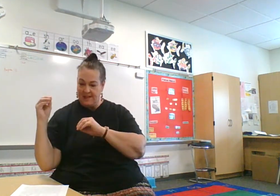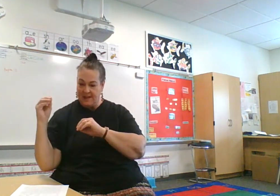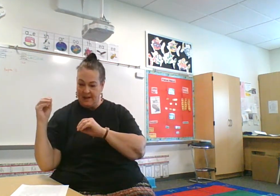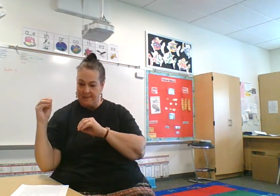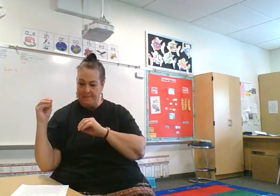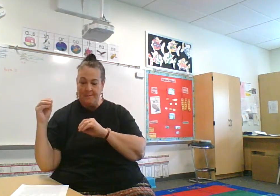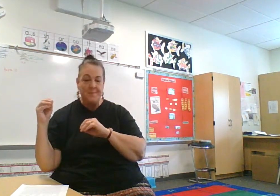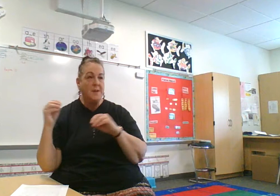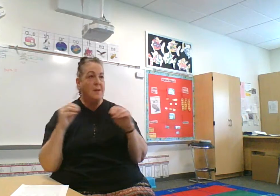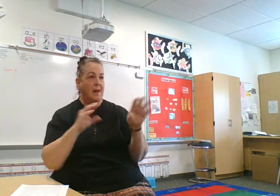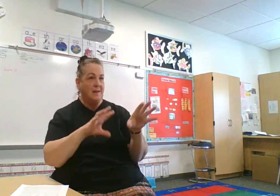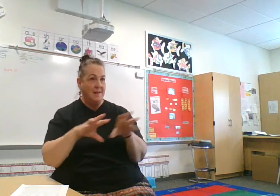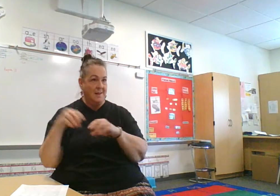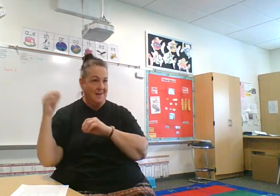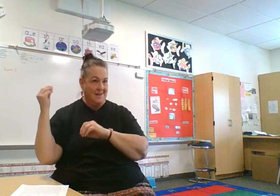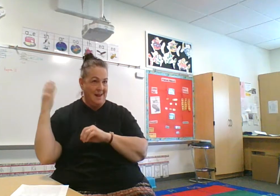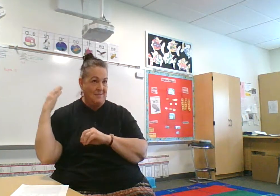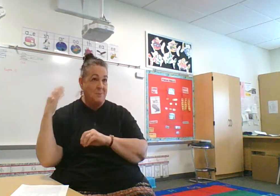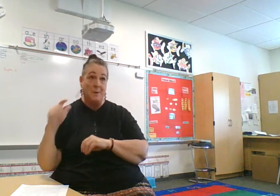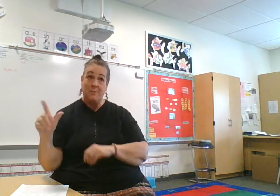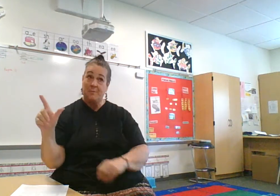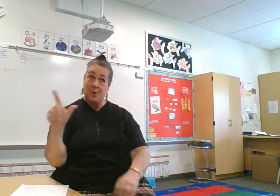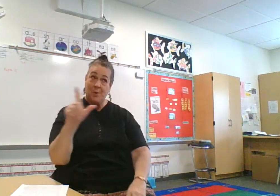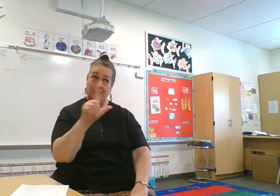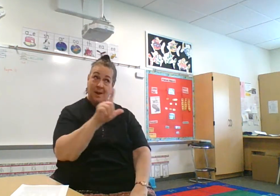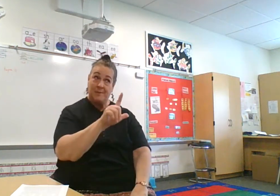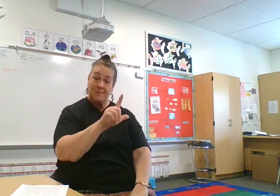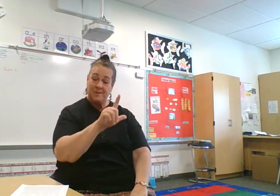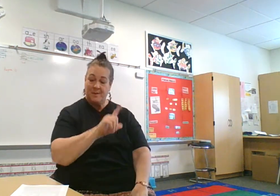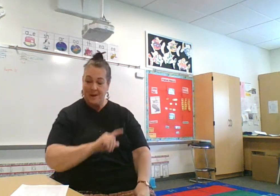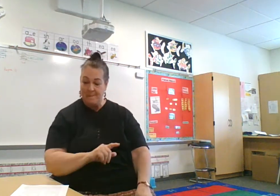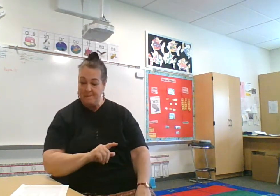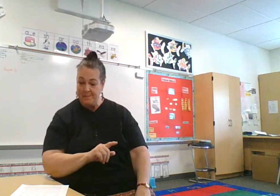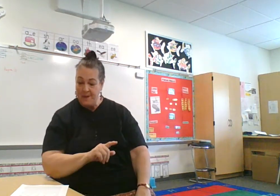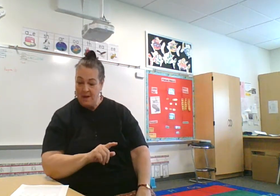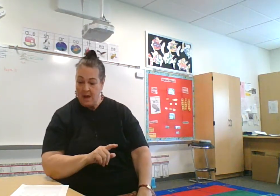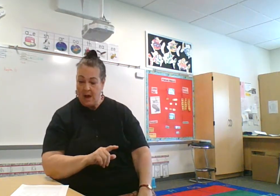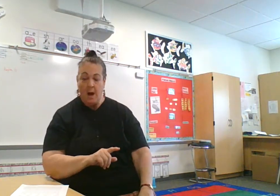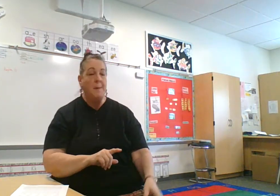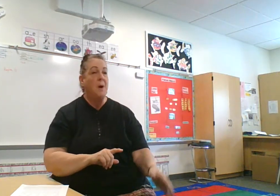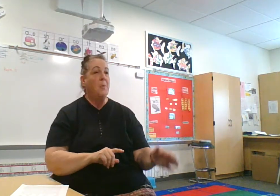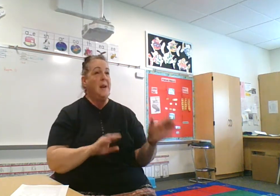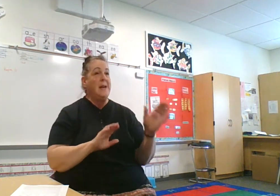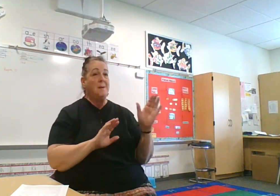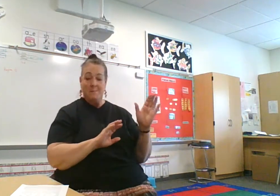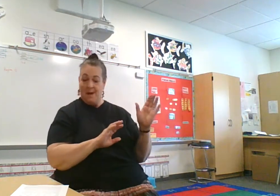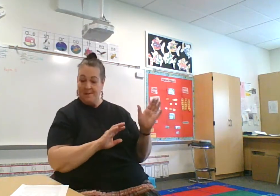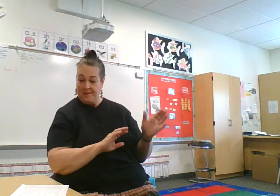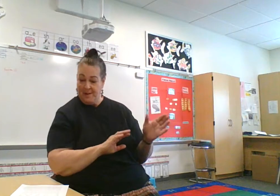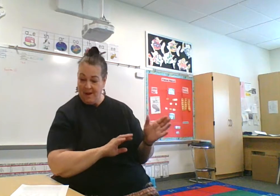again. And left, but turn left, okay. Week, month,